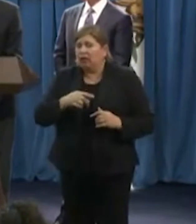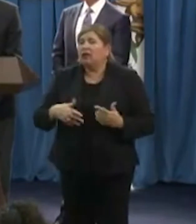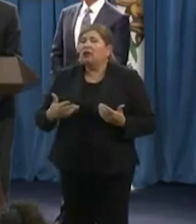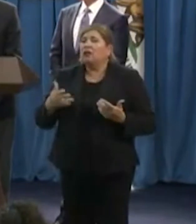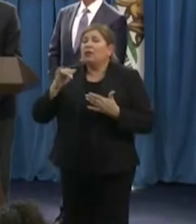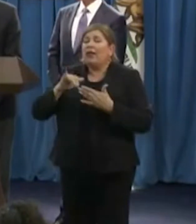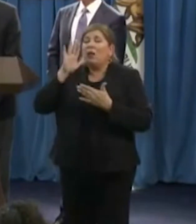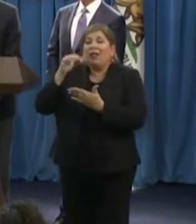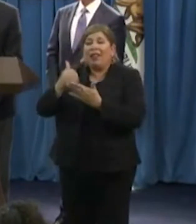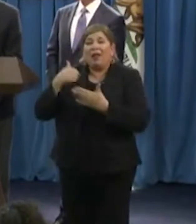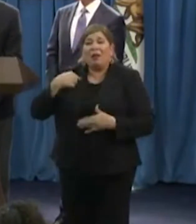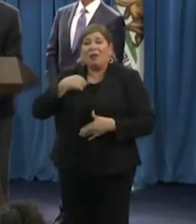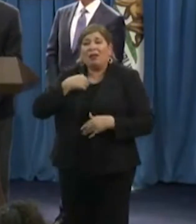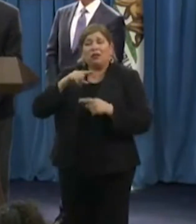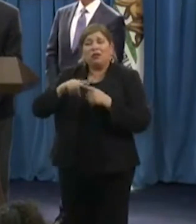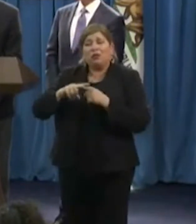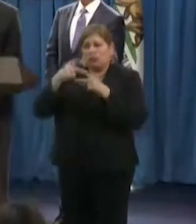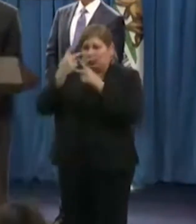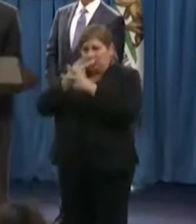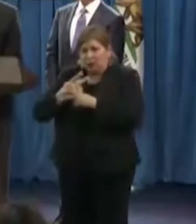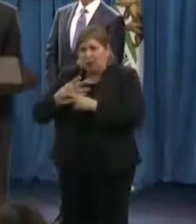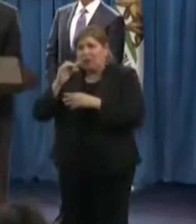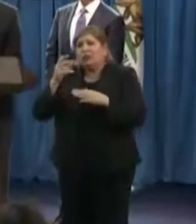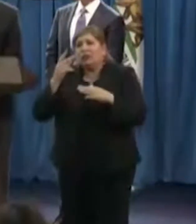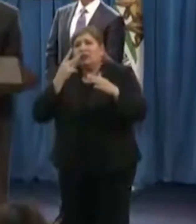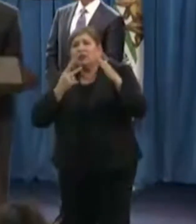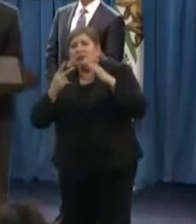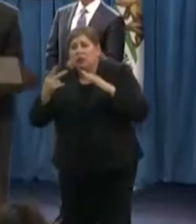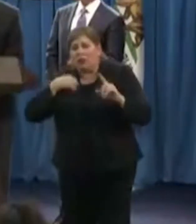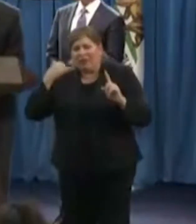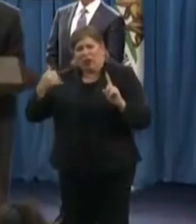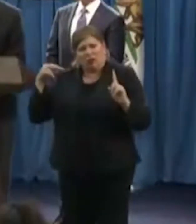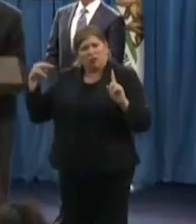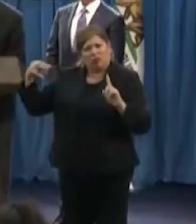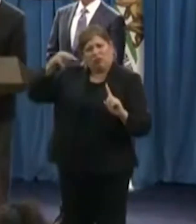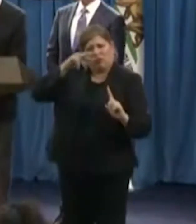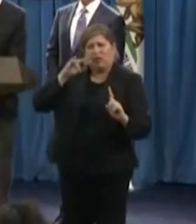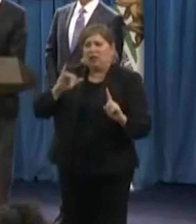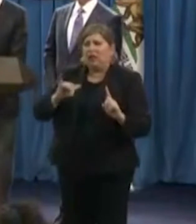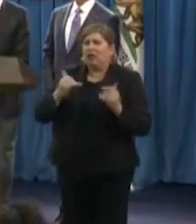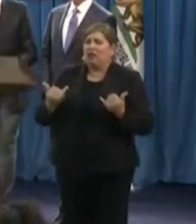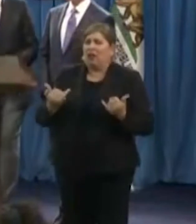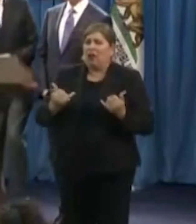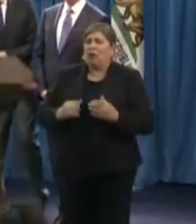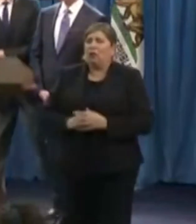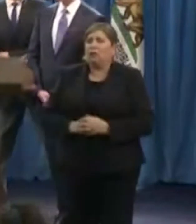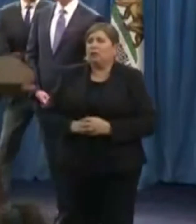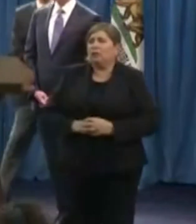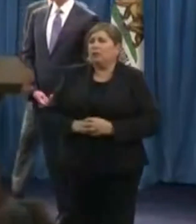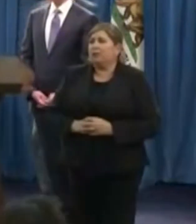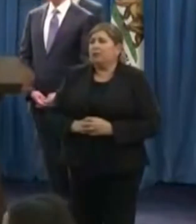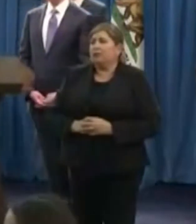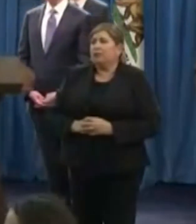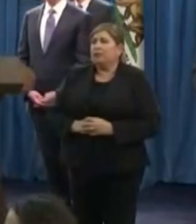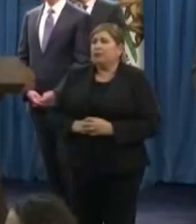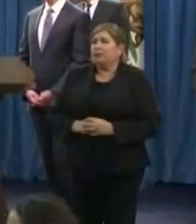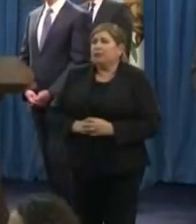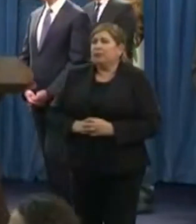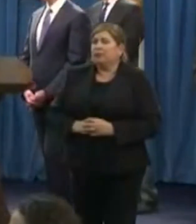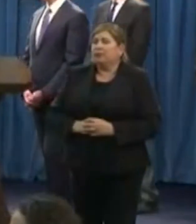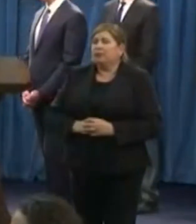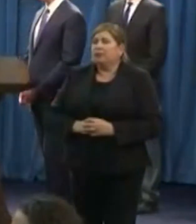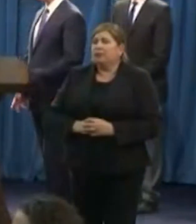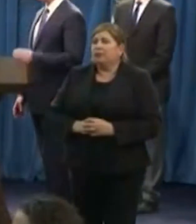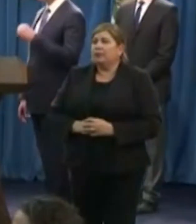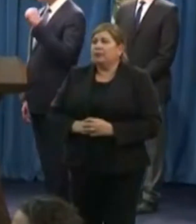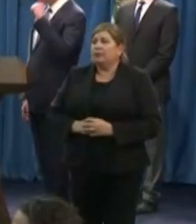which is really get in front of surveillance. This is sort of a targeted surveillance moment as well. What about visitors coming in and out?